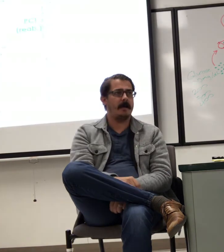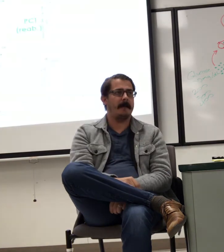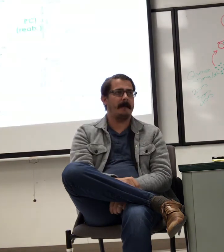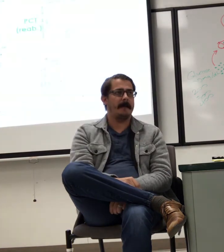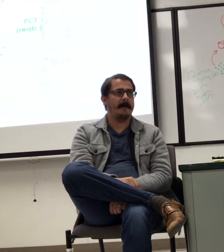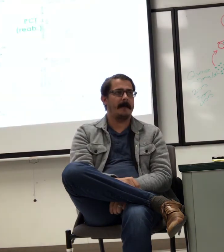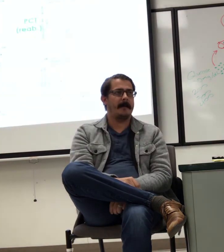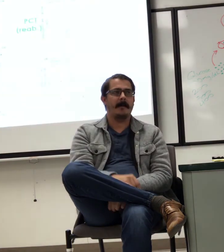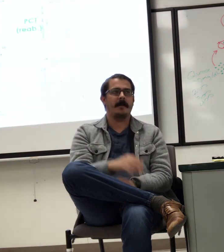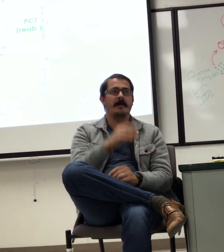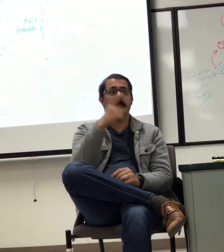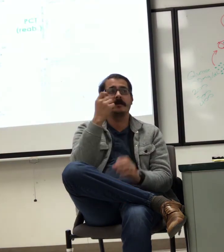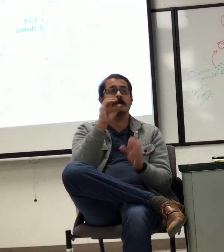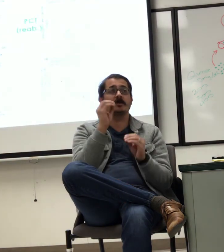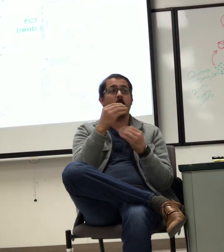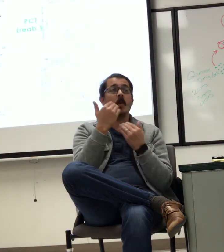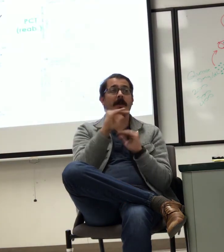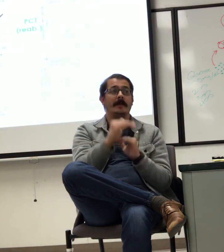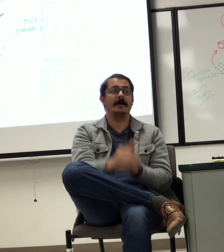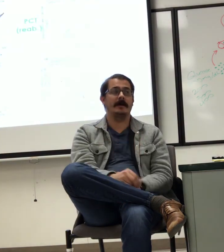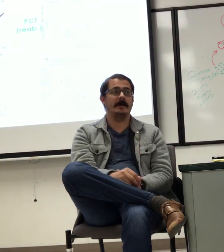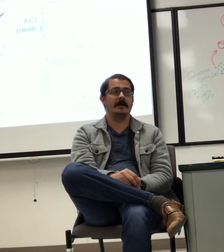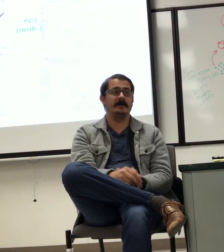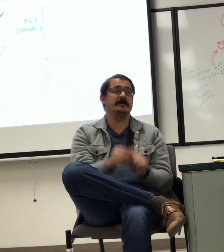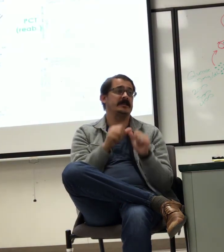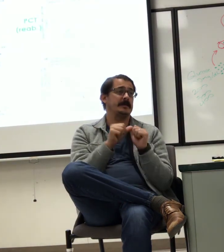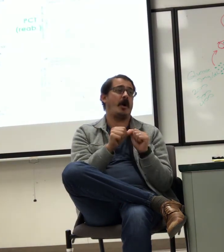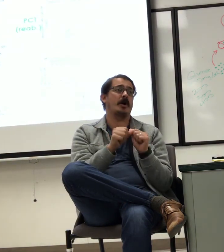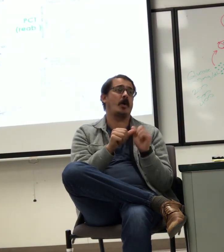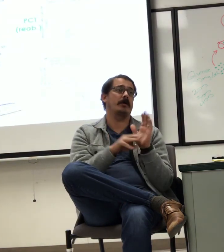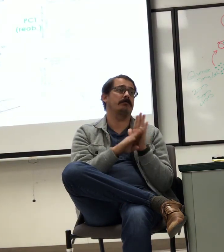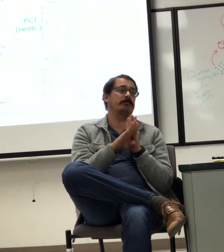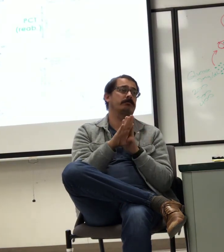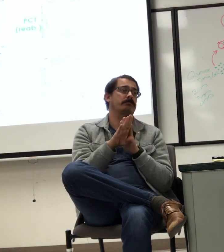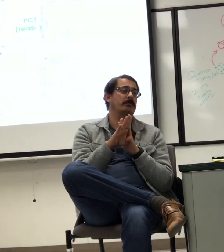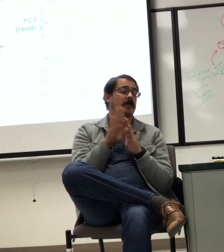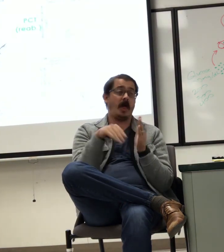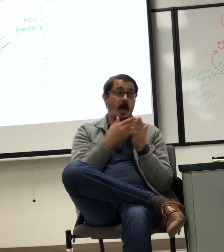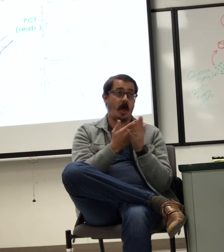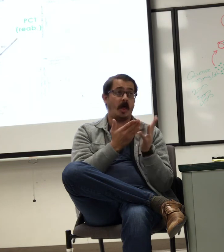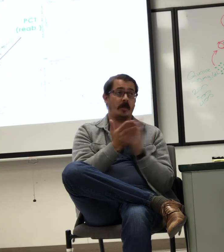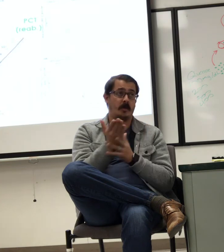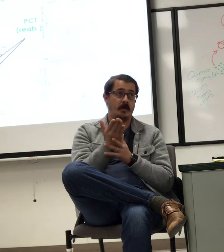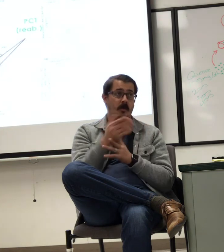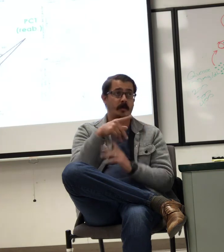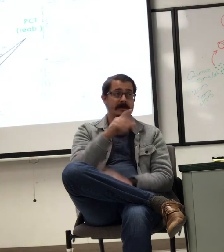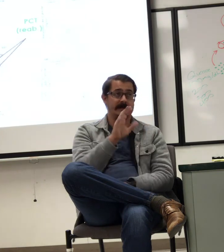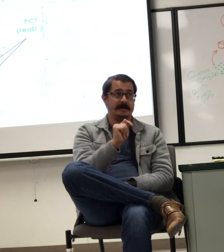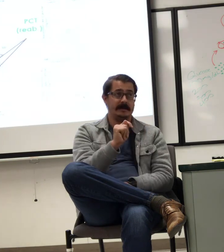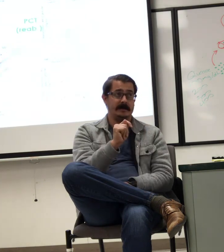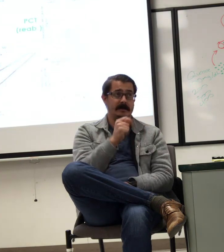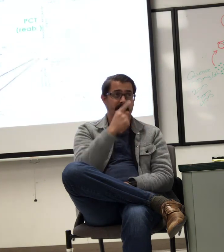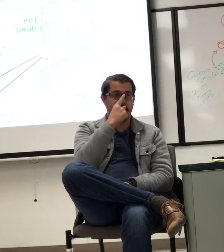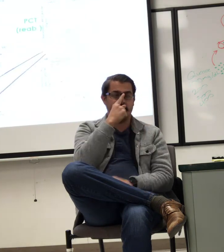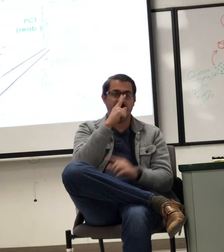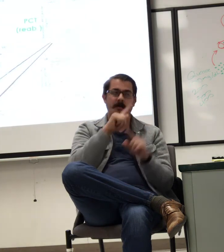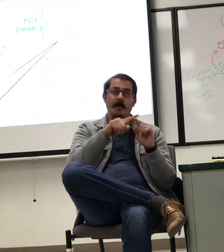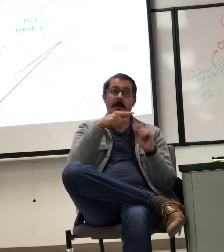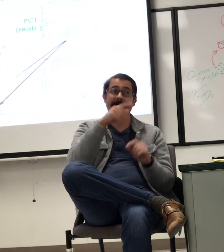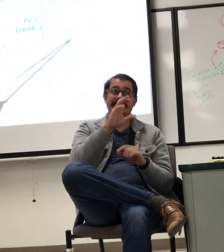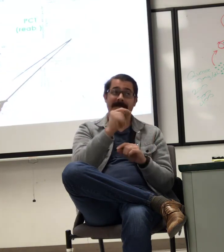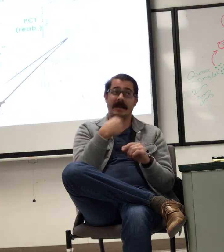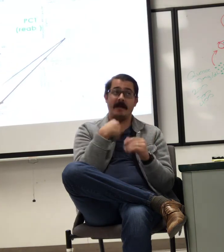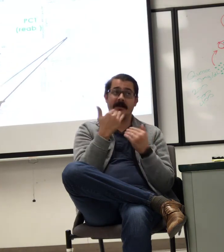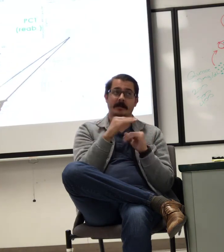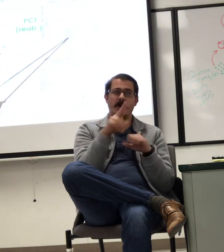No limit. Just keep on going. So it all makes it through. PCT has limits. Normally, your